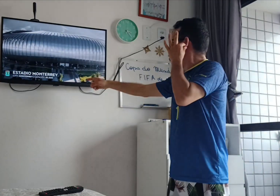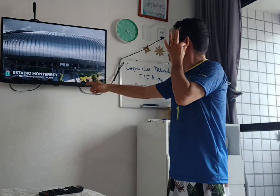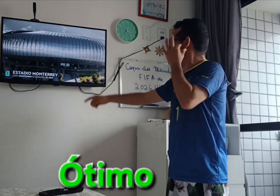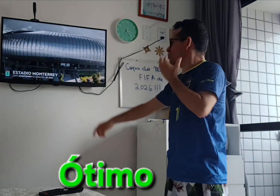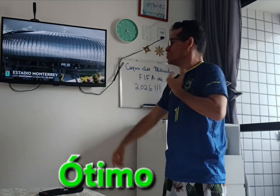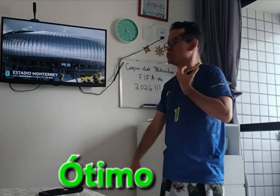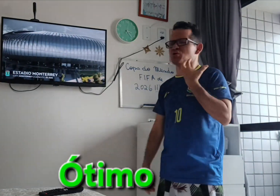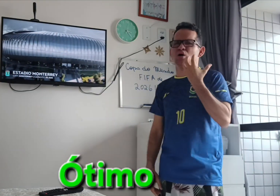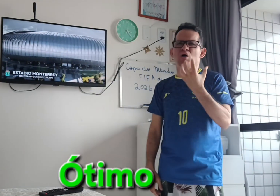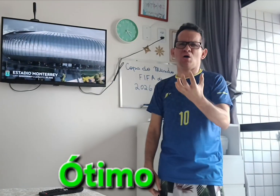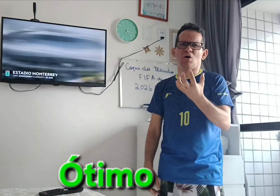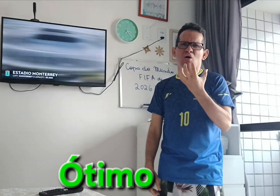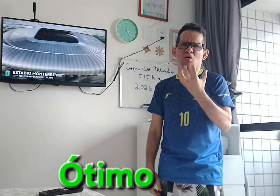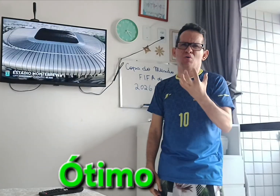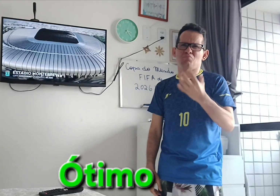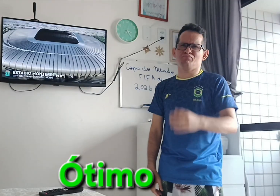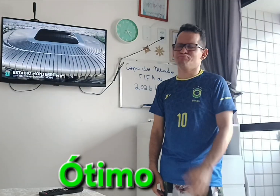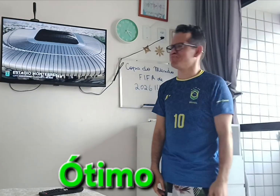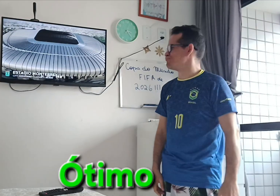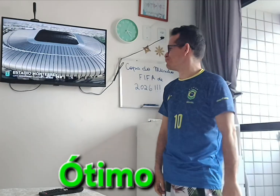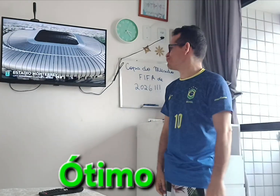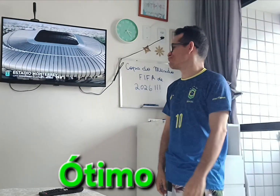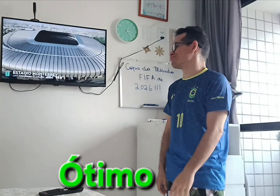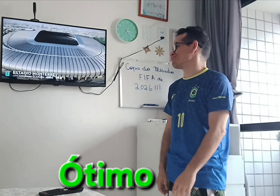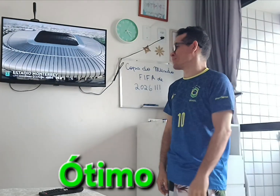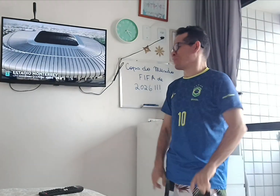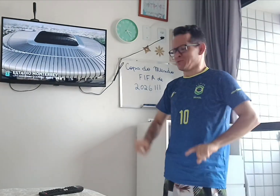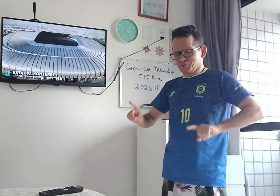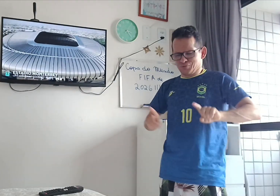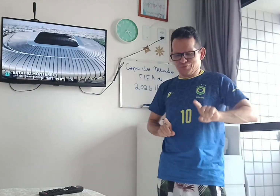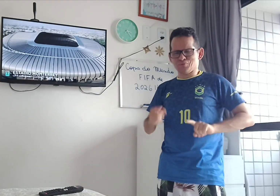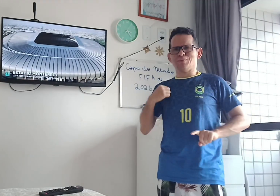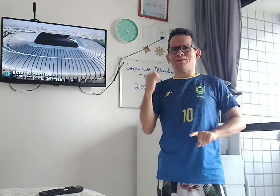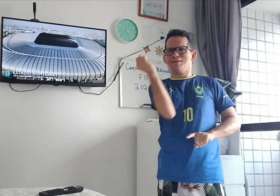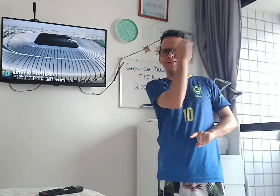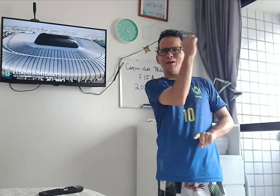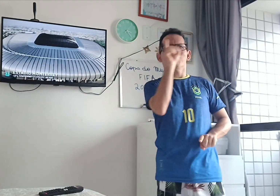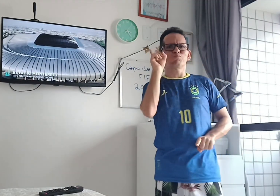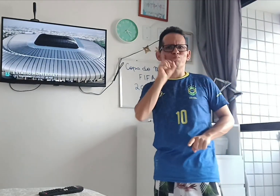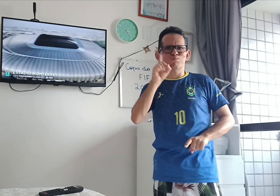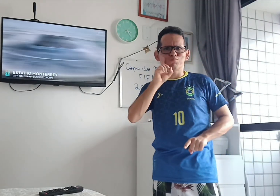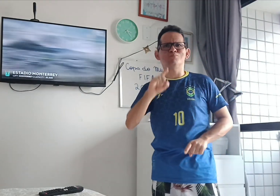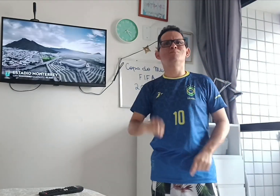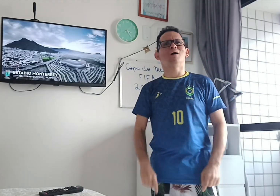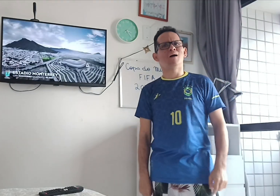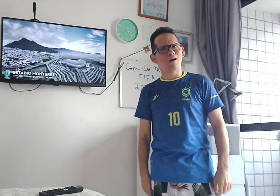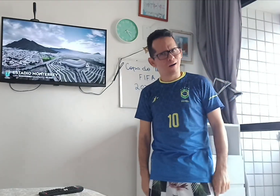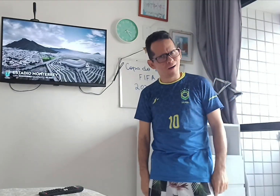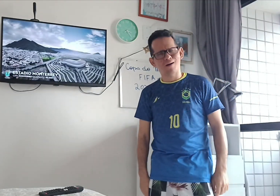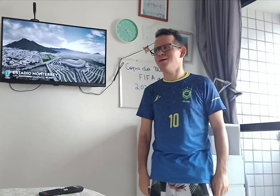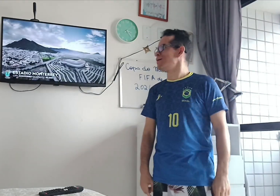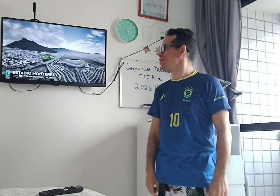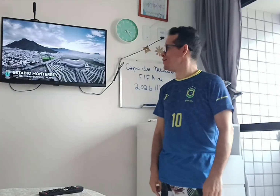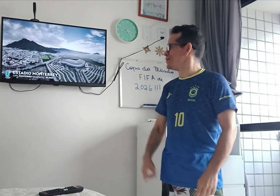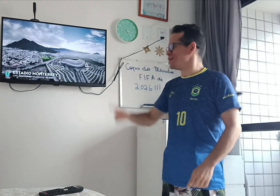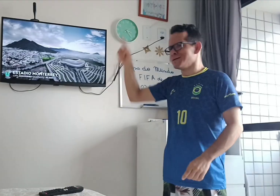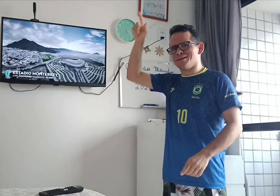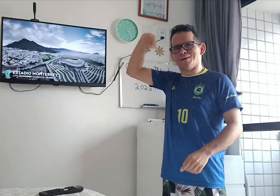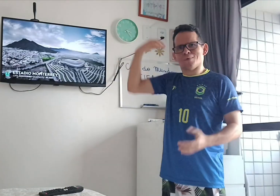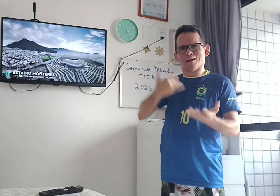ventilate and light the concourses by day and glow after dark, and in the group stage it will see teams such as South Africa and Japan among those playing